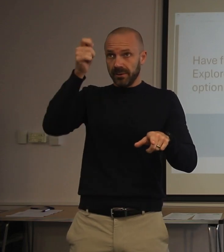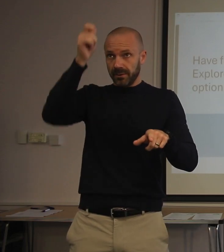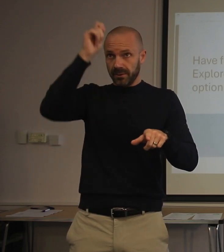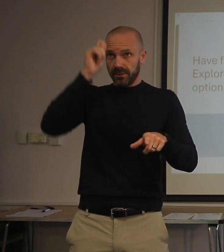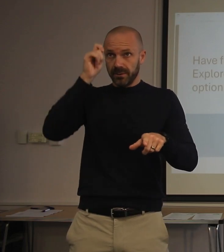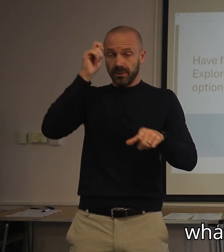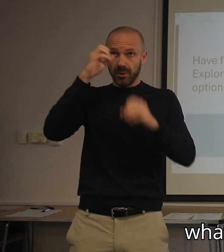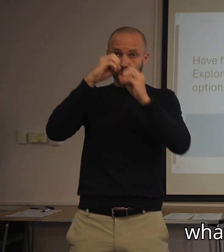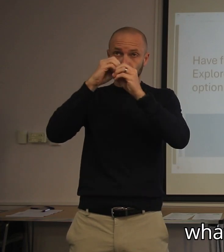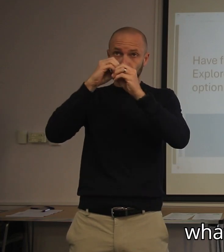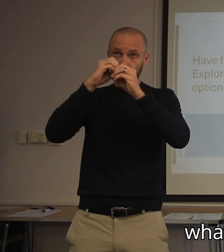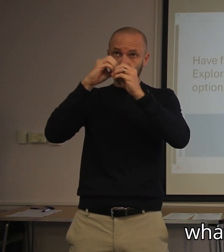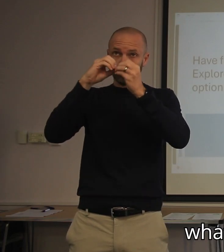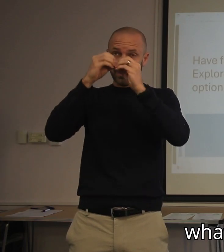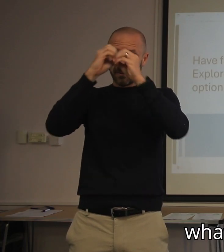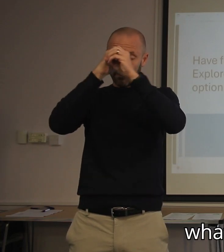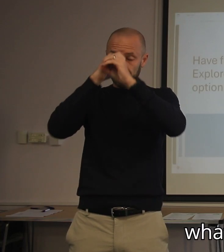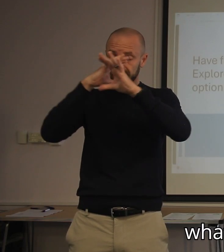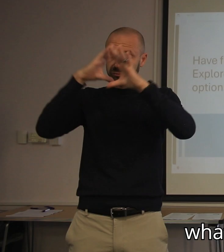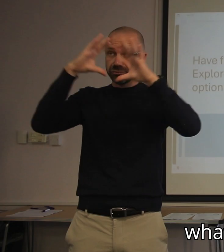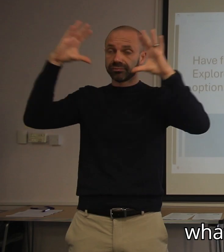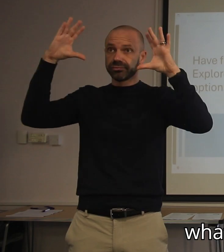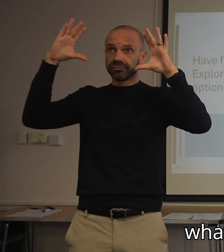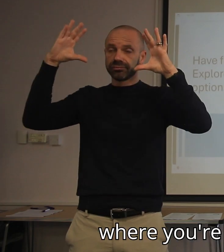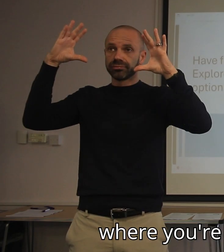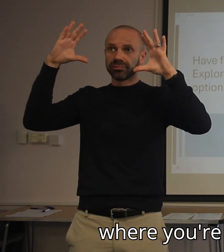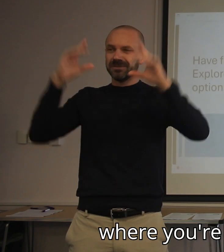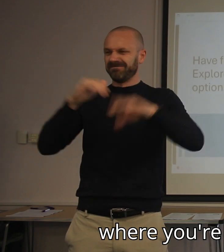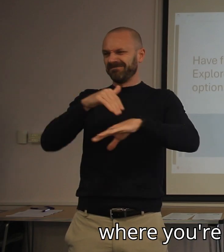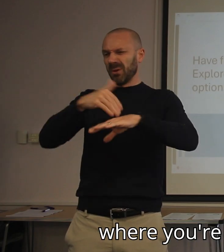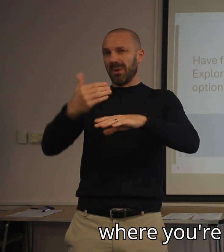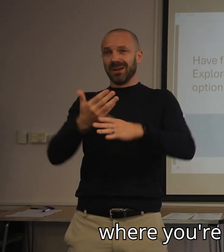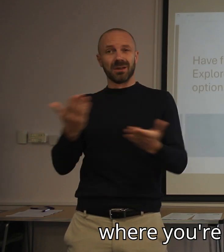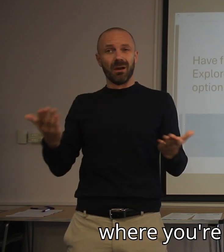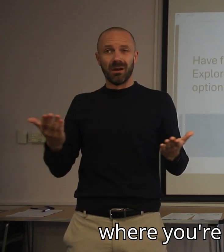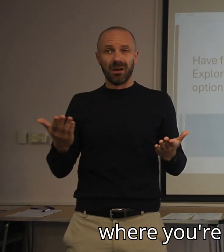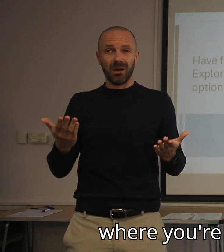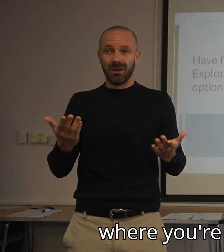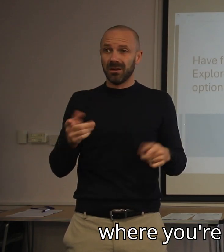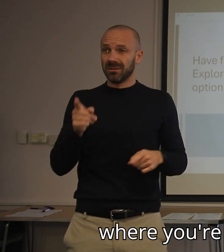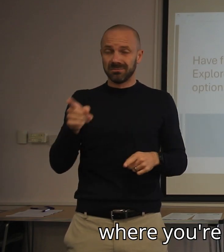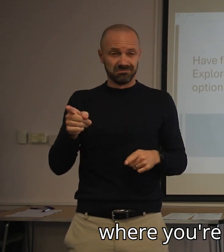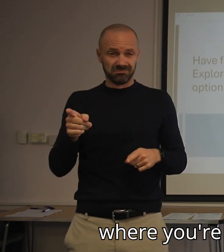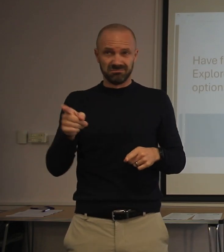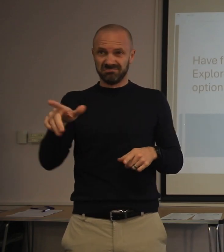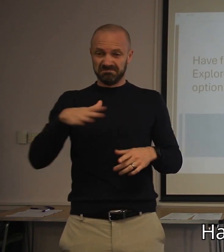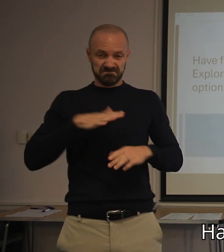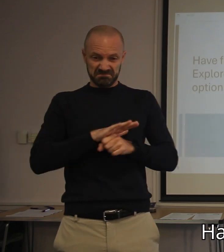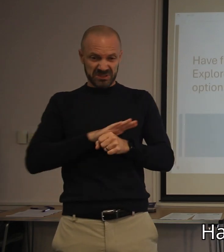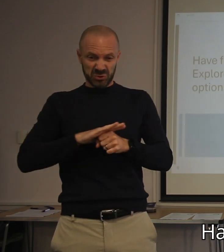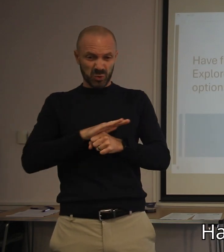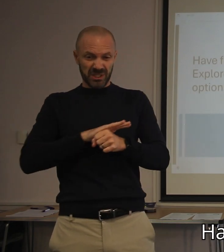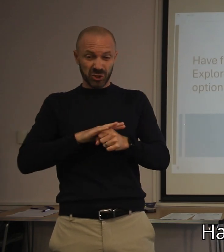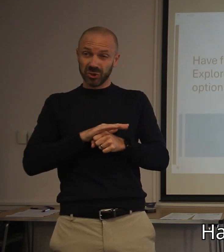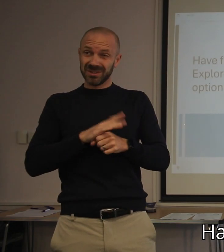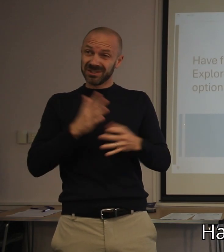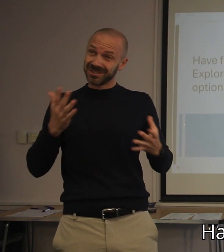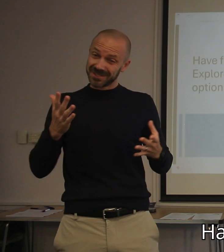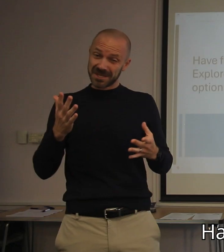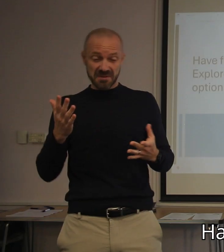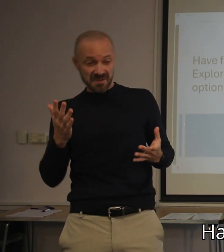matter what your position and where you're coming to this project from. Have fun with